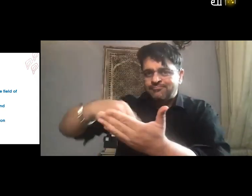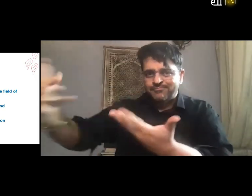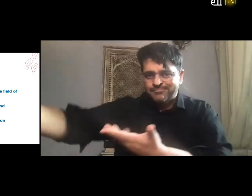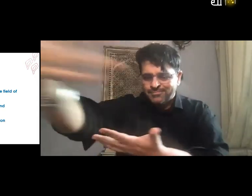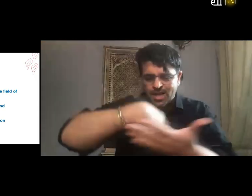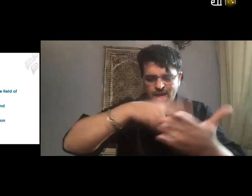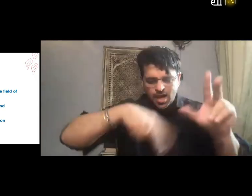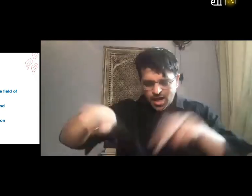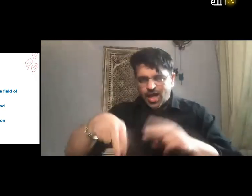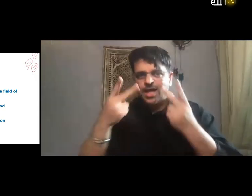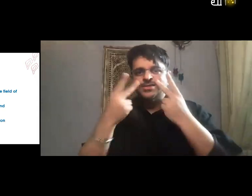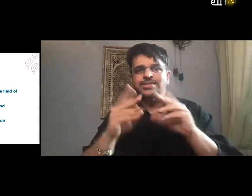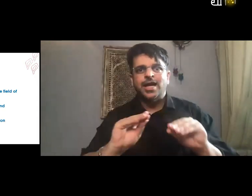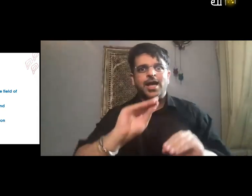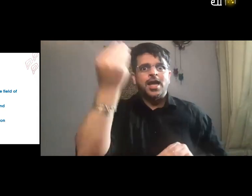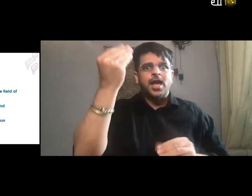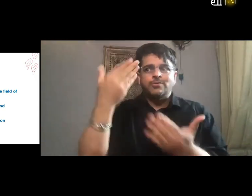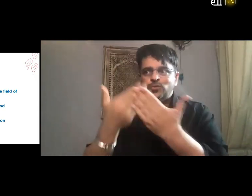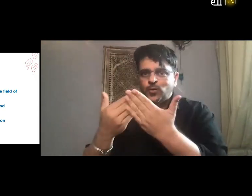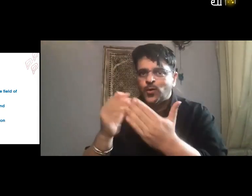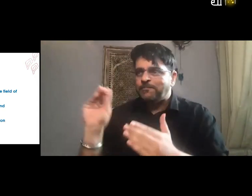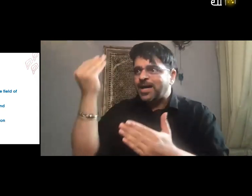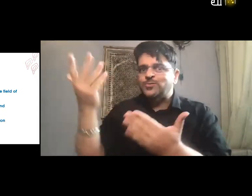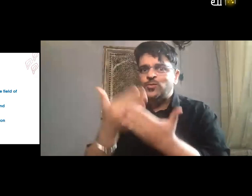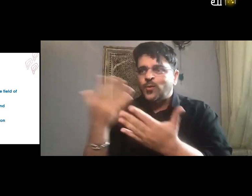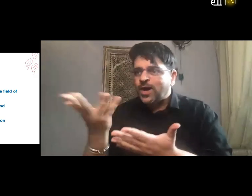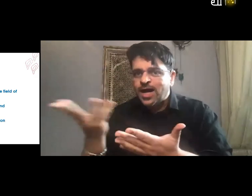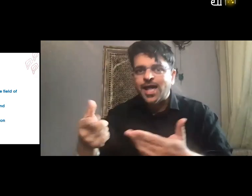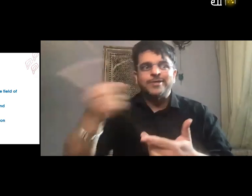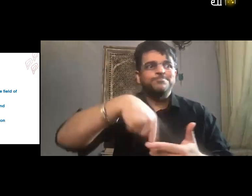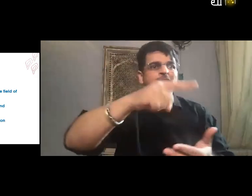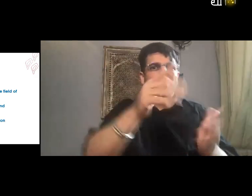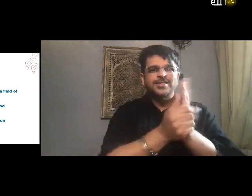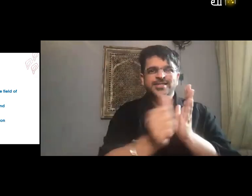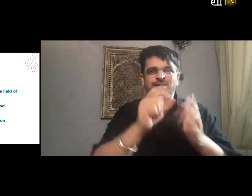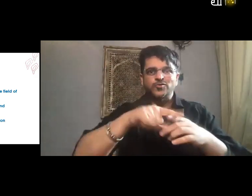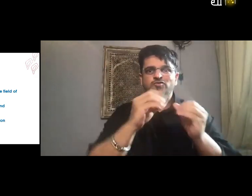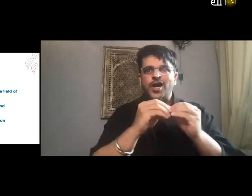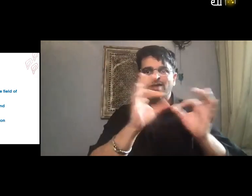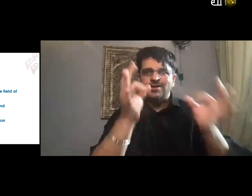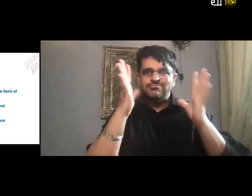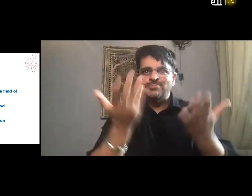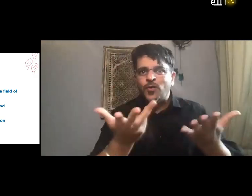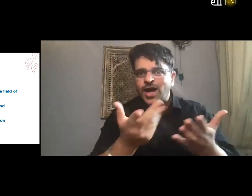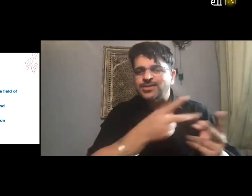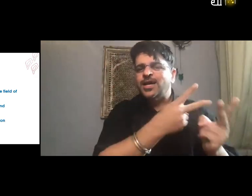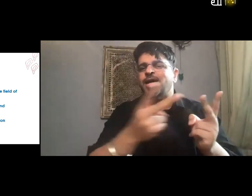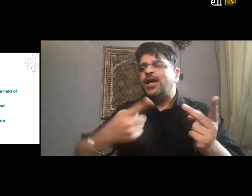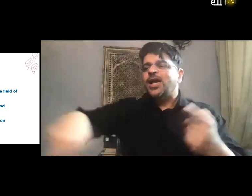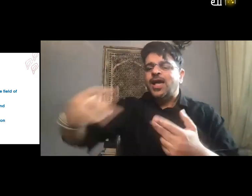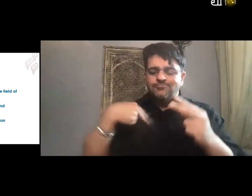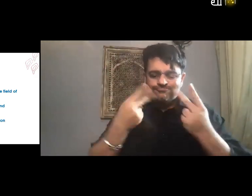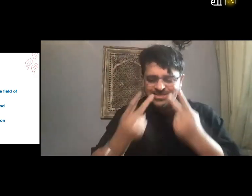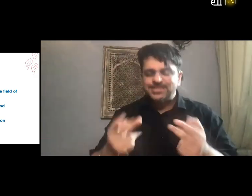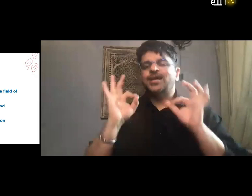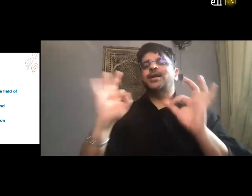deaf people filled out the survey and responded to that data, and which helps us in understanding which schools are the best, what skill training